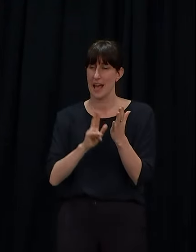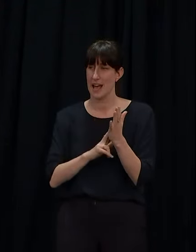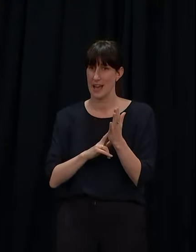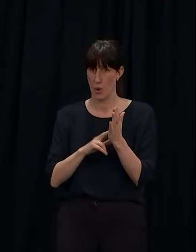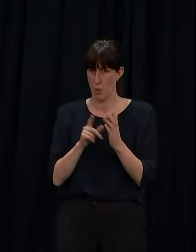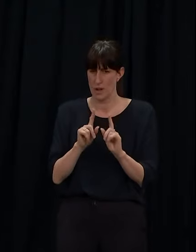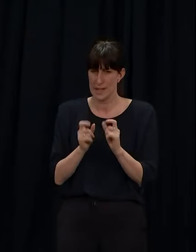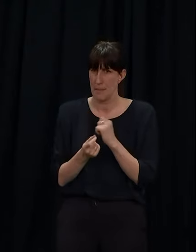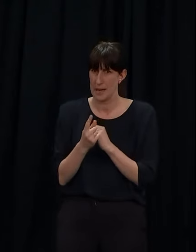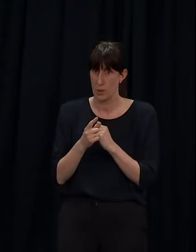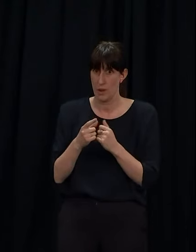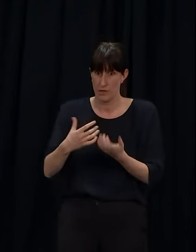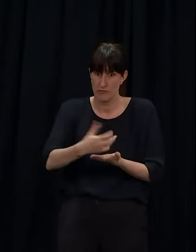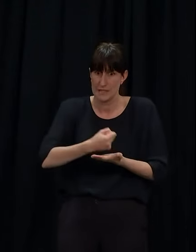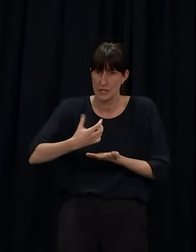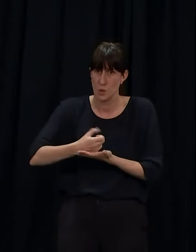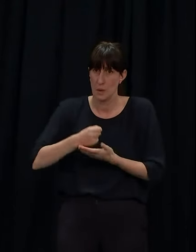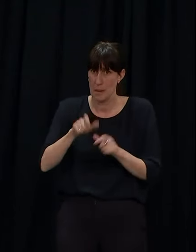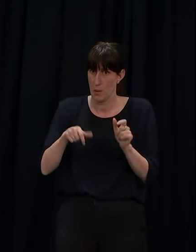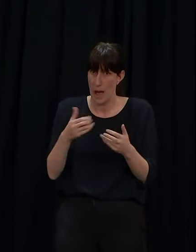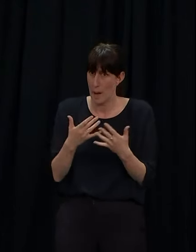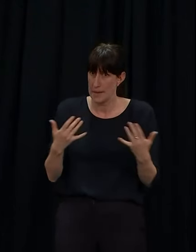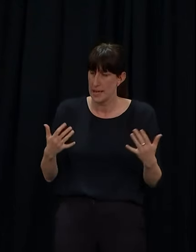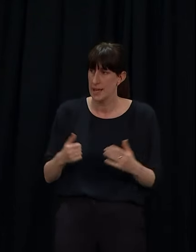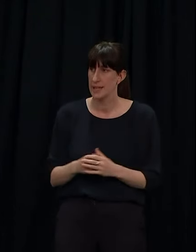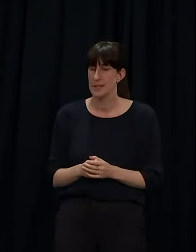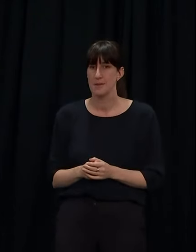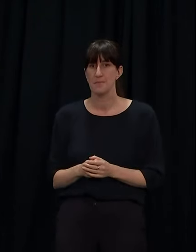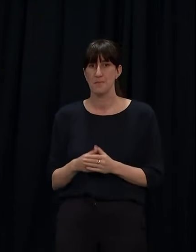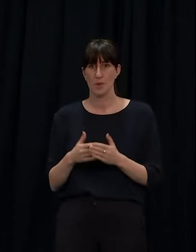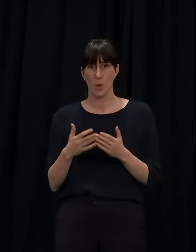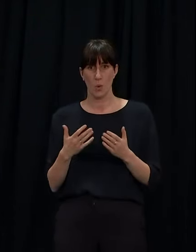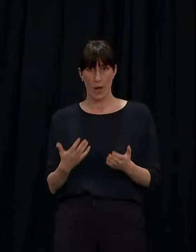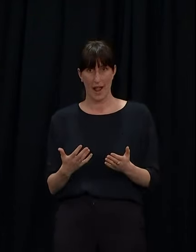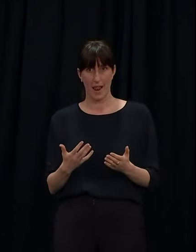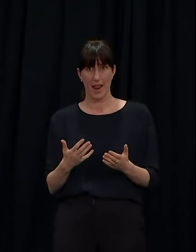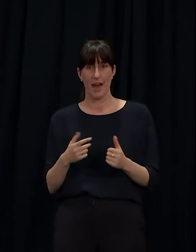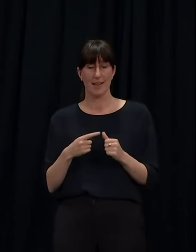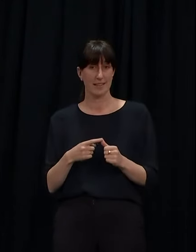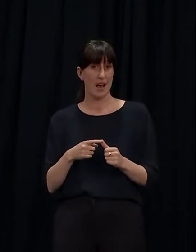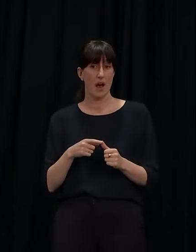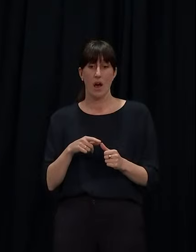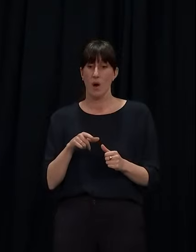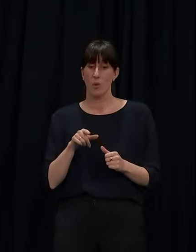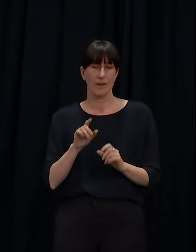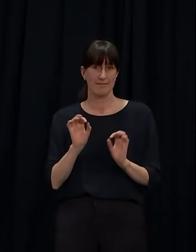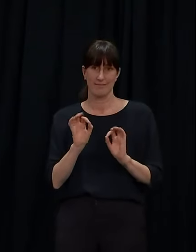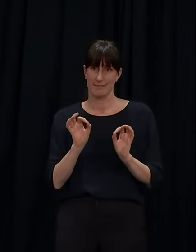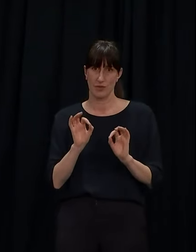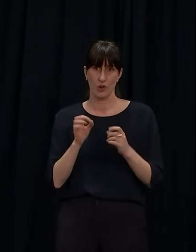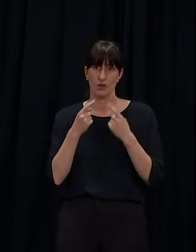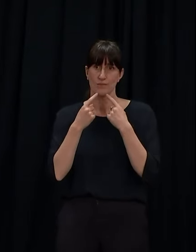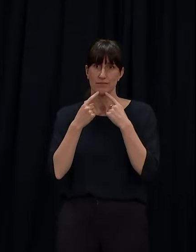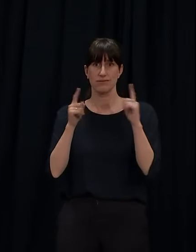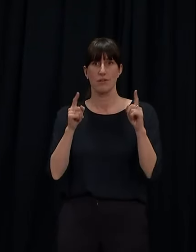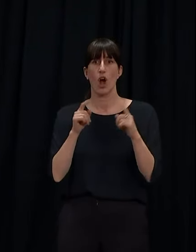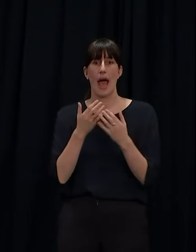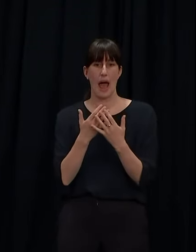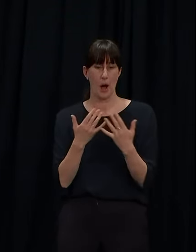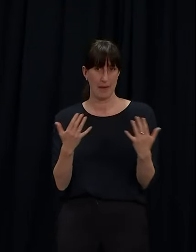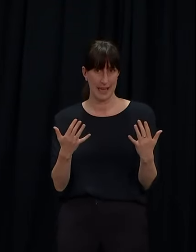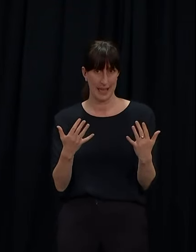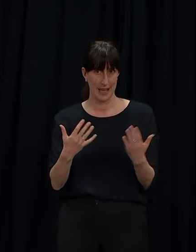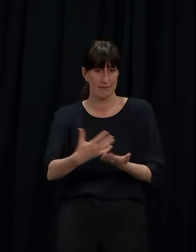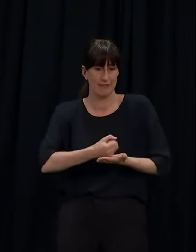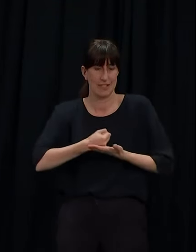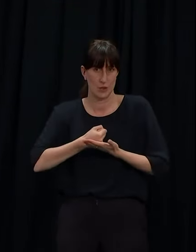the final numbers at the conclusion of the campaign. And the reason for that is, so that we can consolidate, because of course we've been working